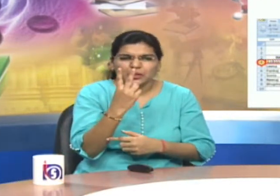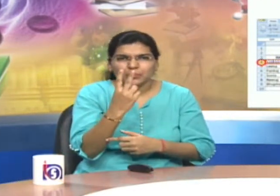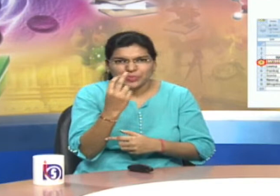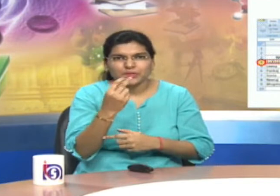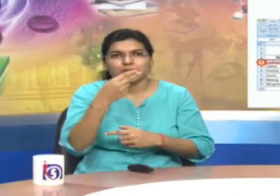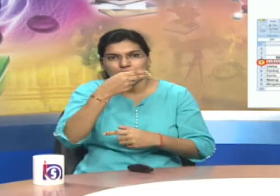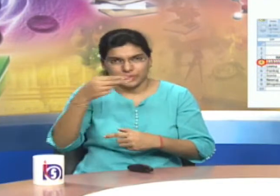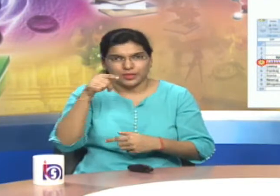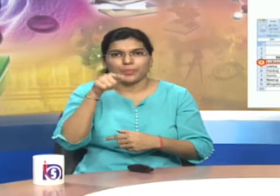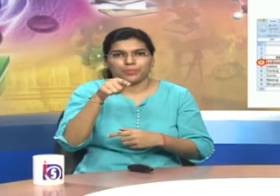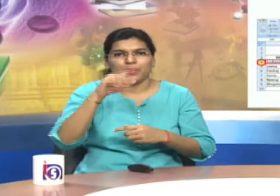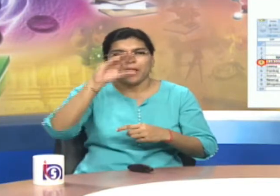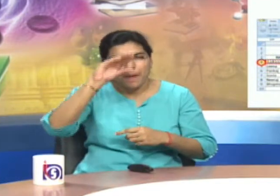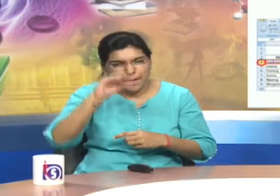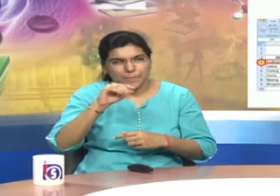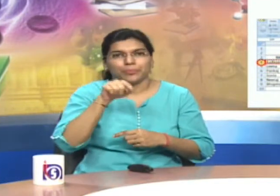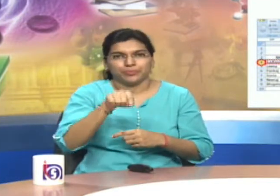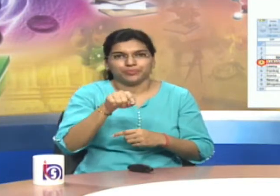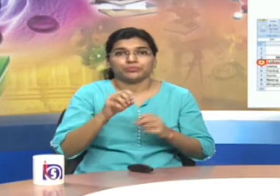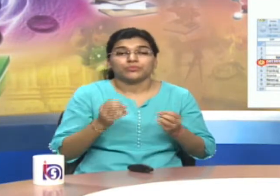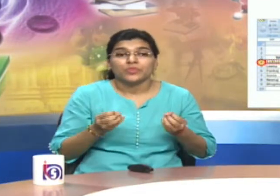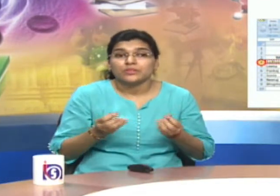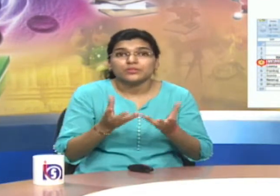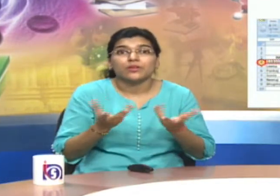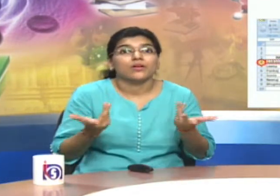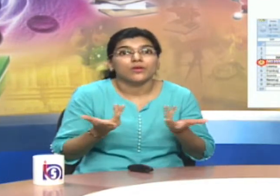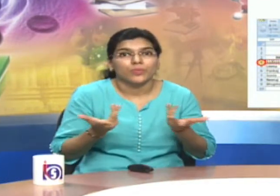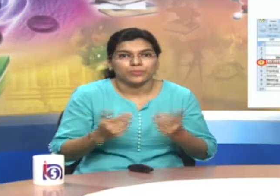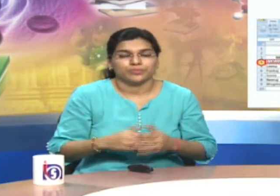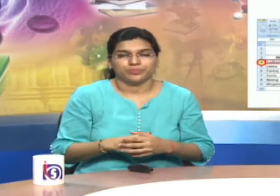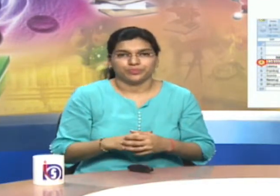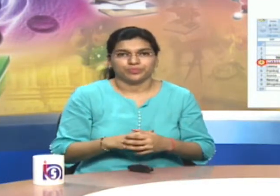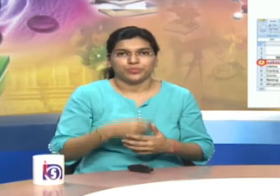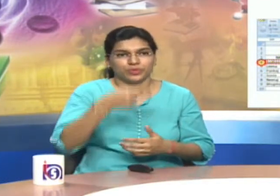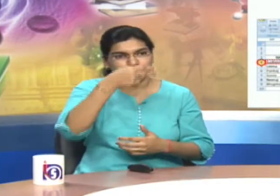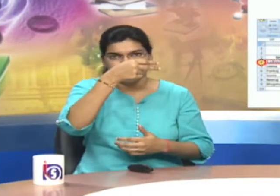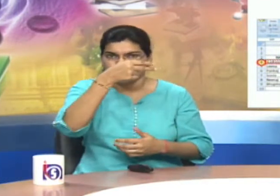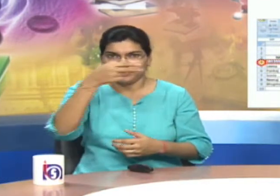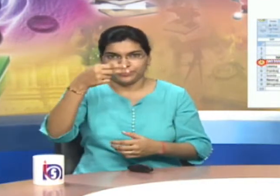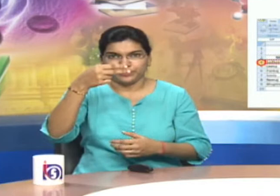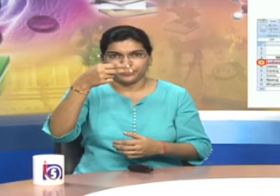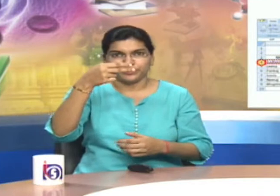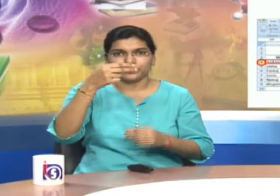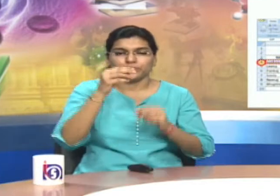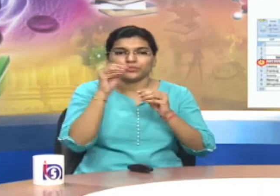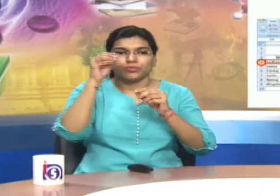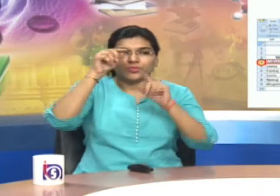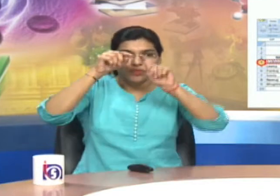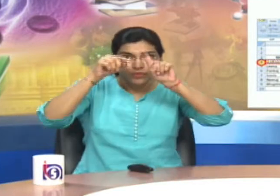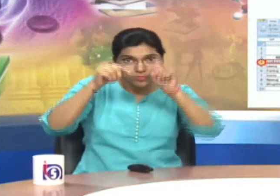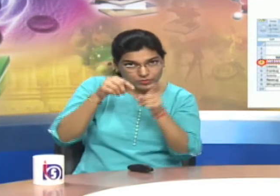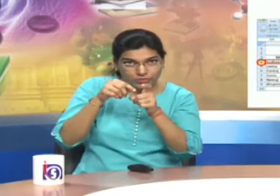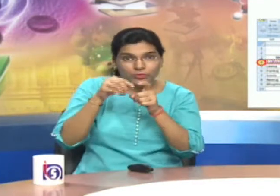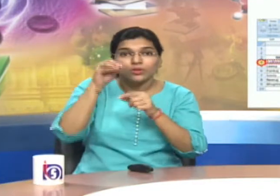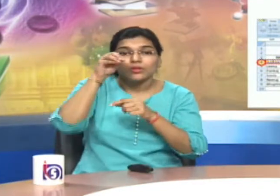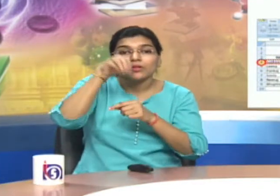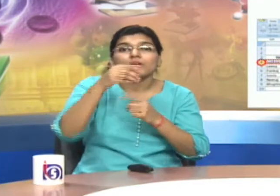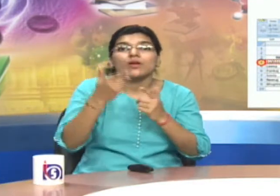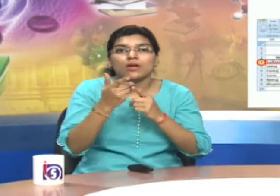do the calculation of marks which are below 50. Then how will you start? Suppose you have a table, you have